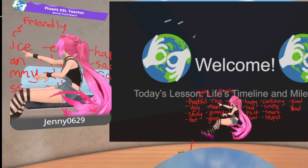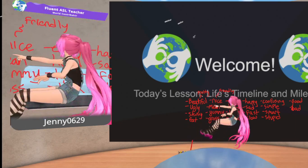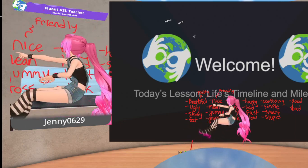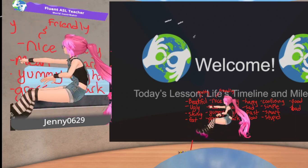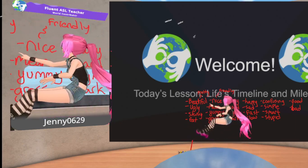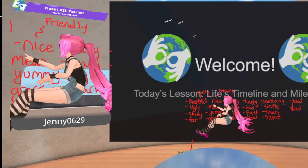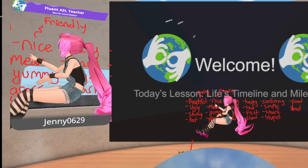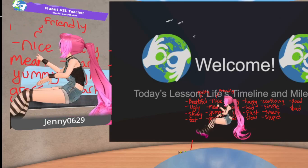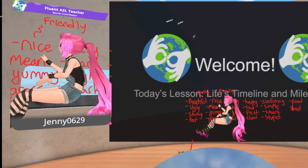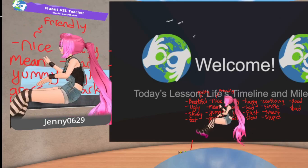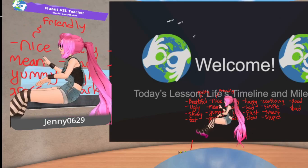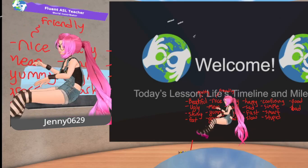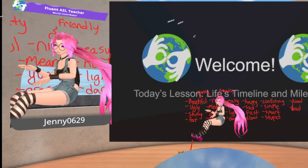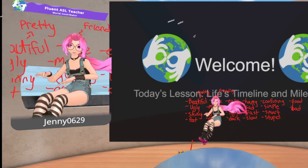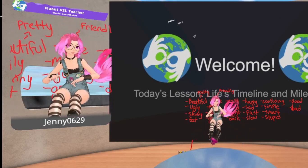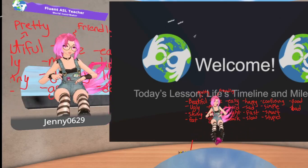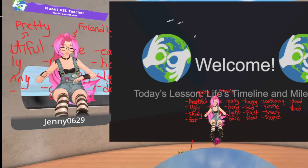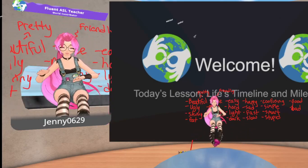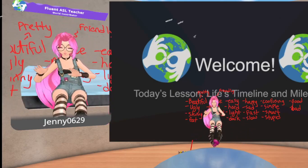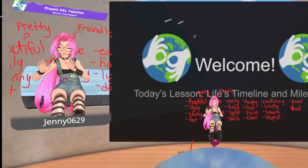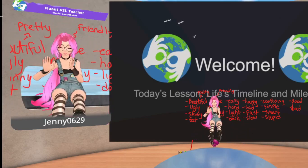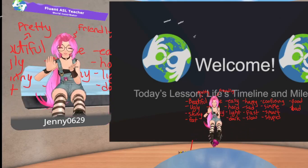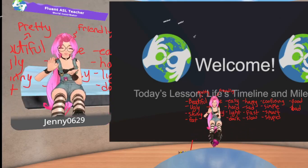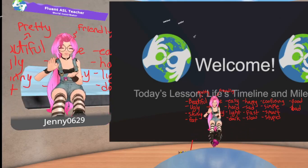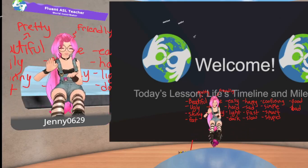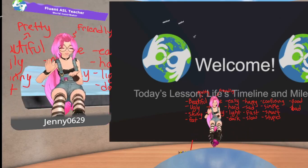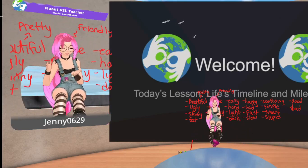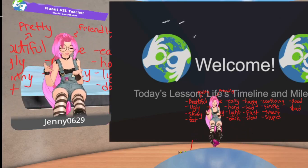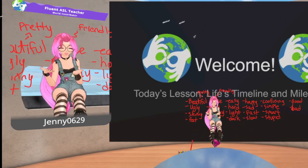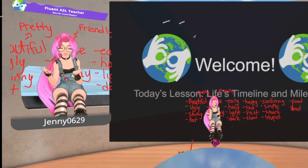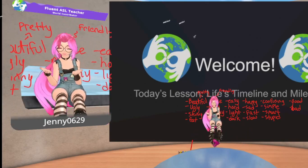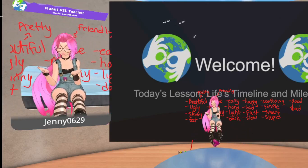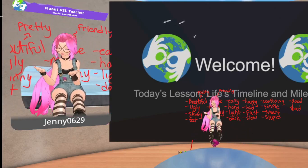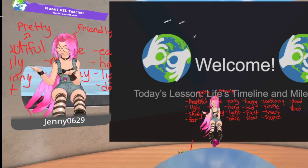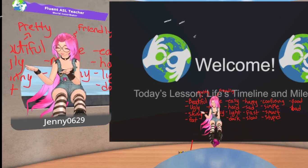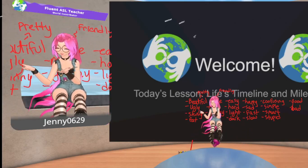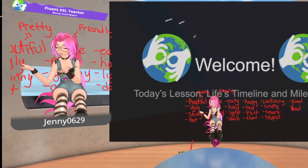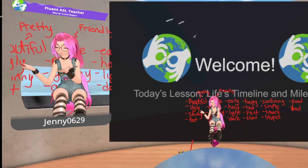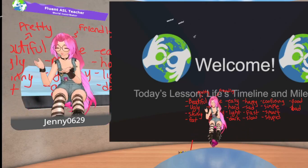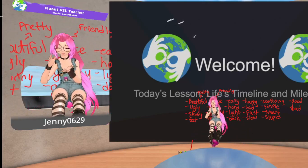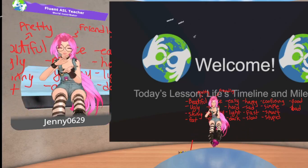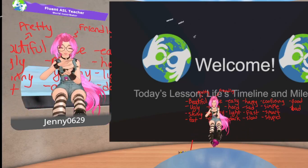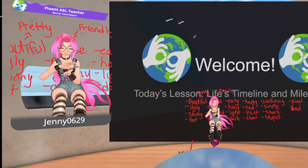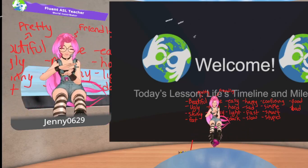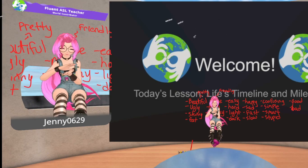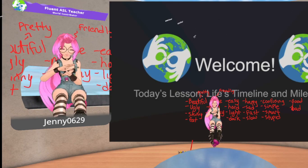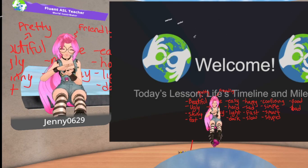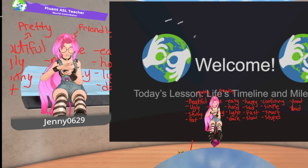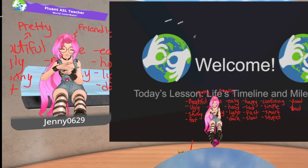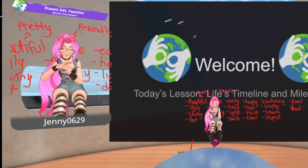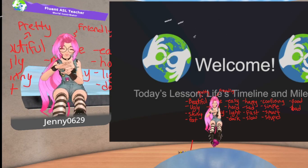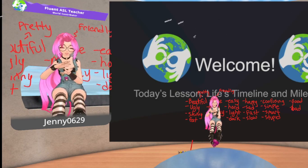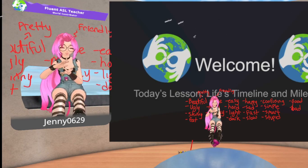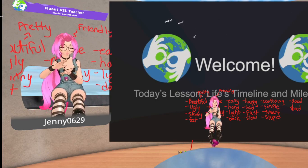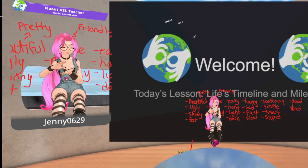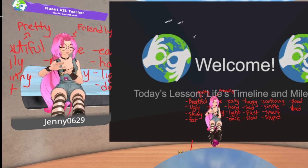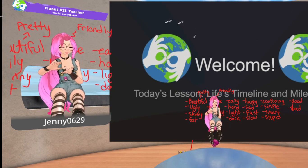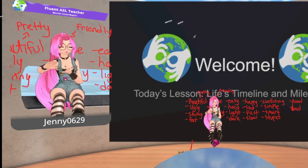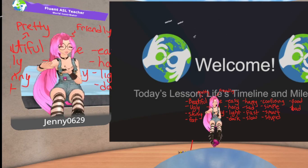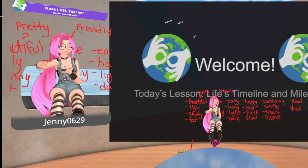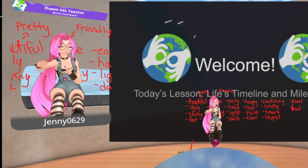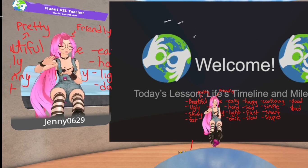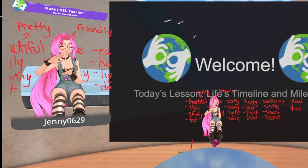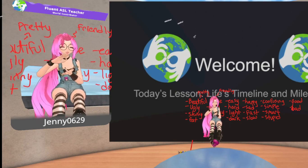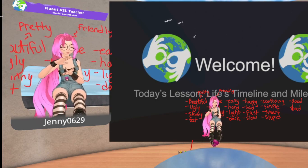So nice. Something that feels very nice is a massage. So you're gonna have two open hands and you're gonna go